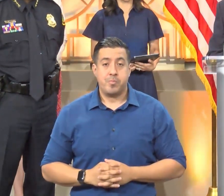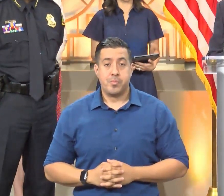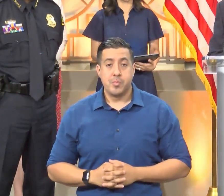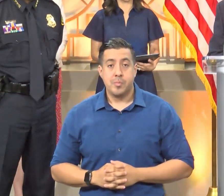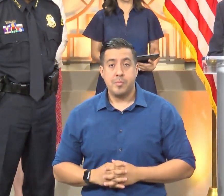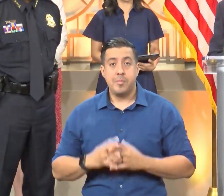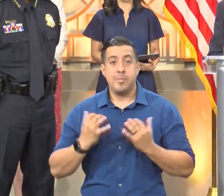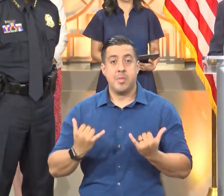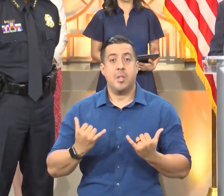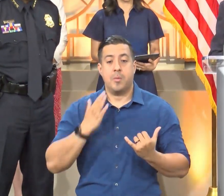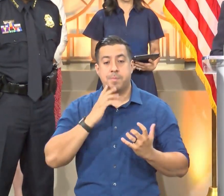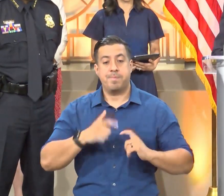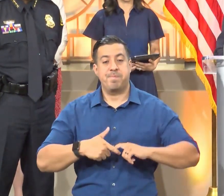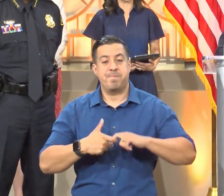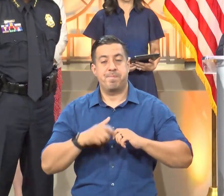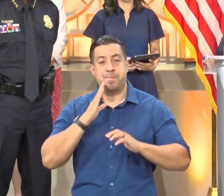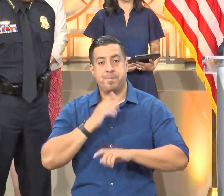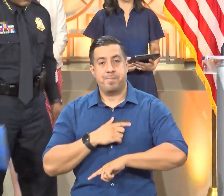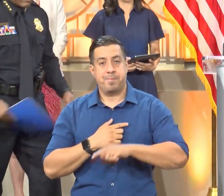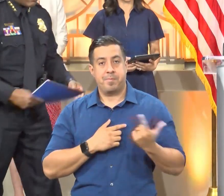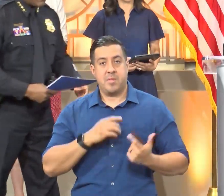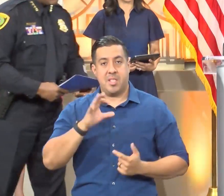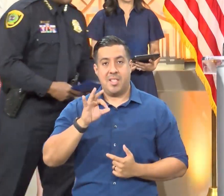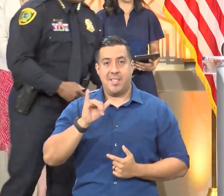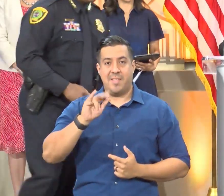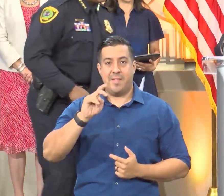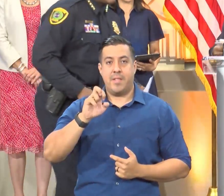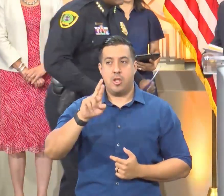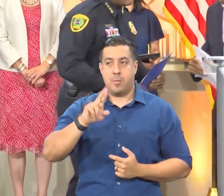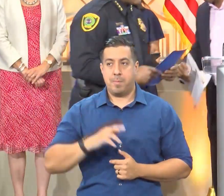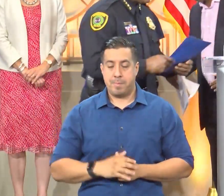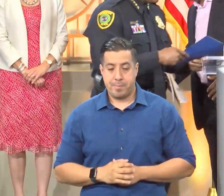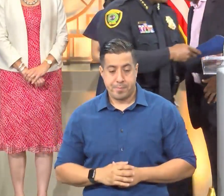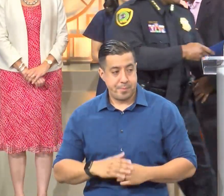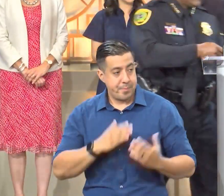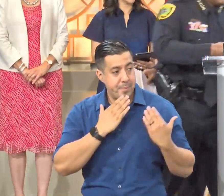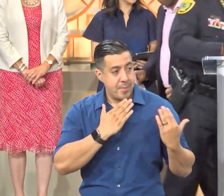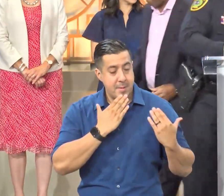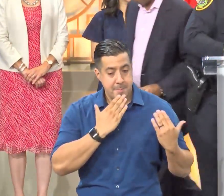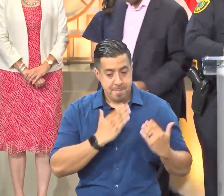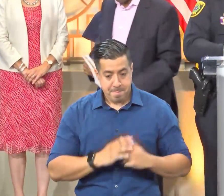me yield and let me turn it over to Chief Fenner. Thank you, Mayor.